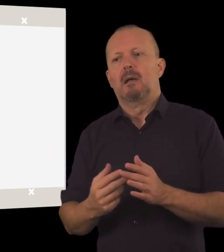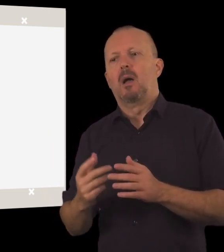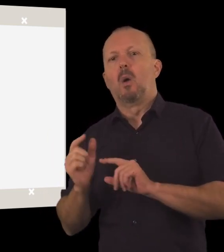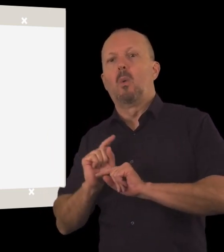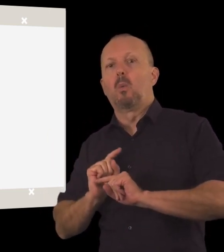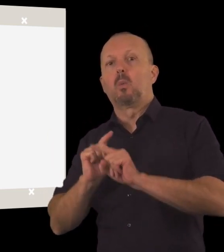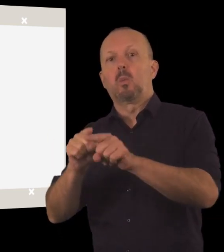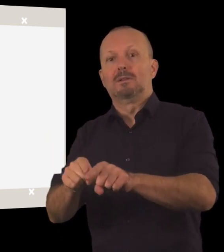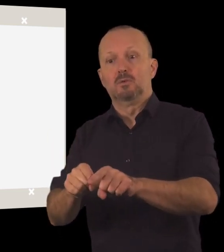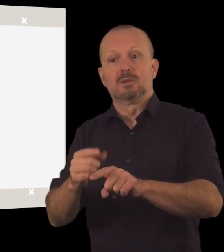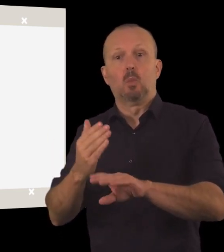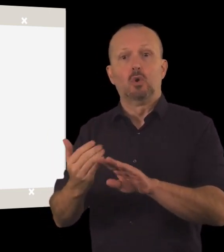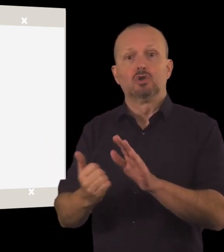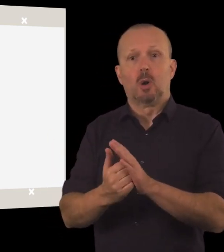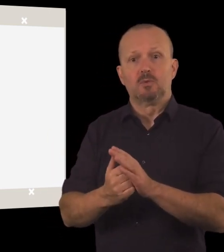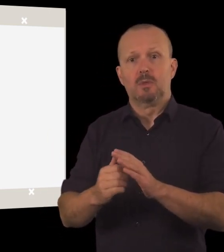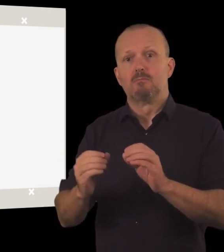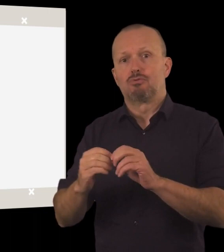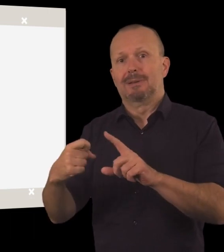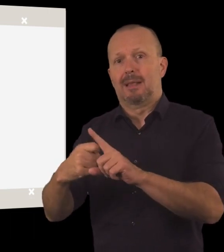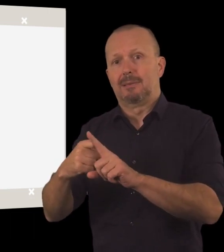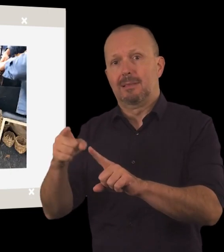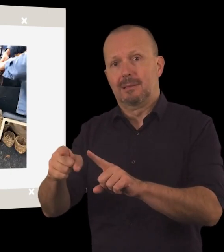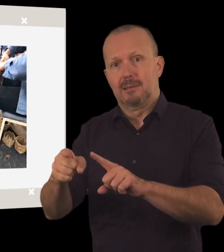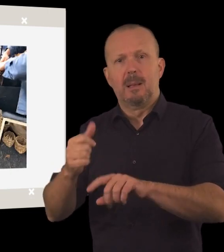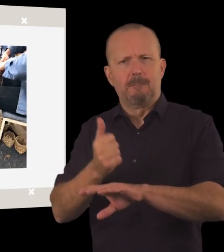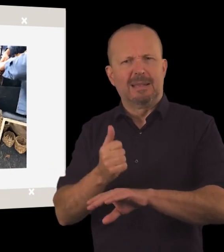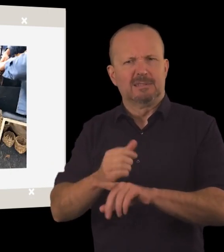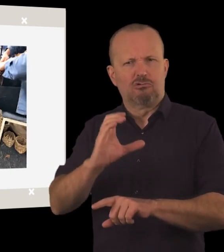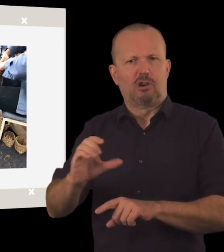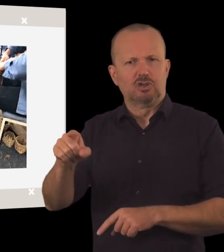to communities by sharing their skills and resources that they have.